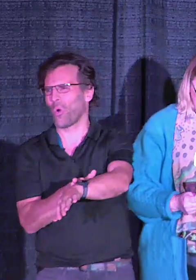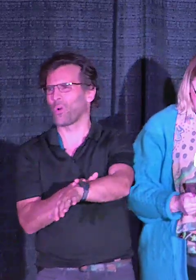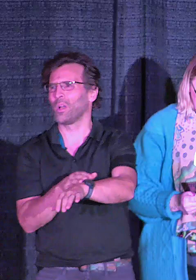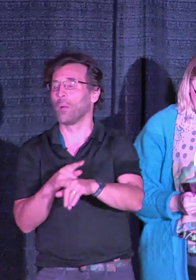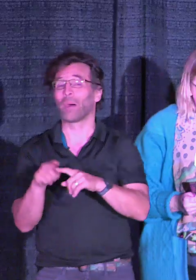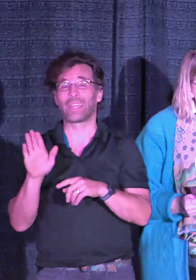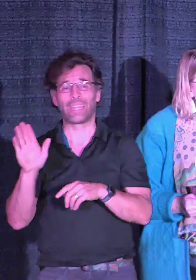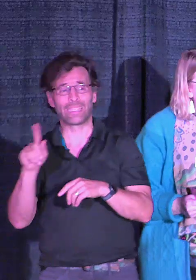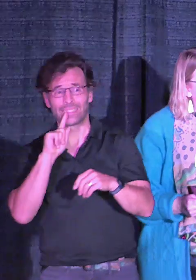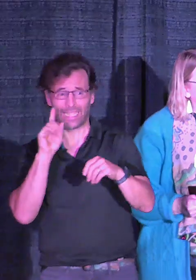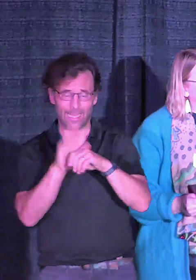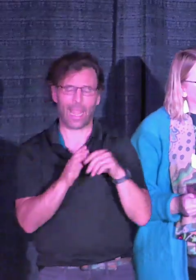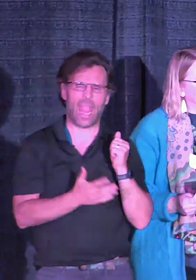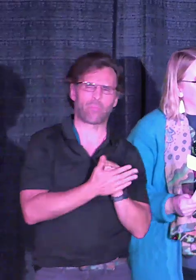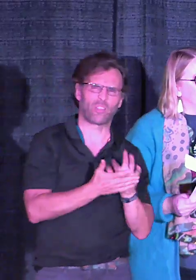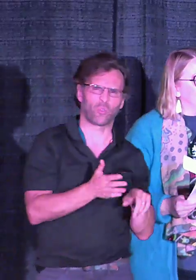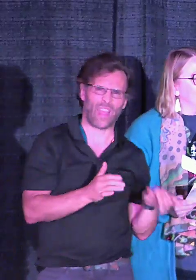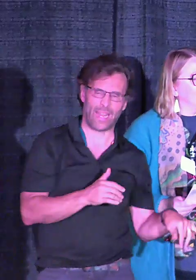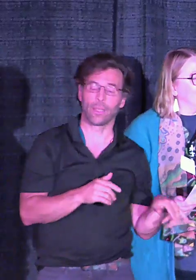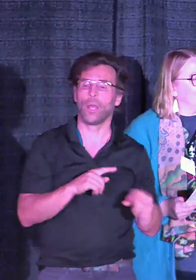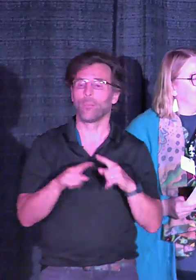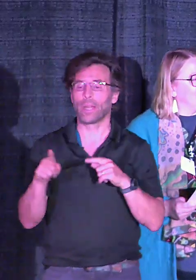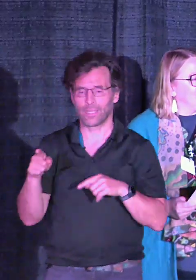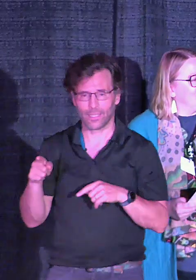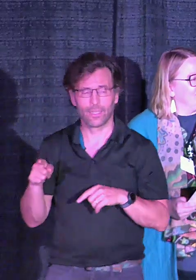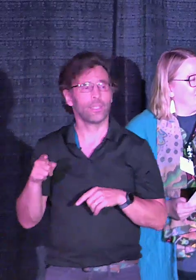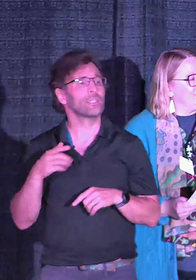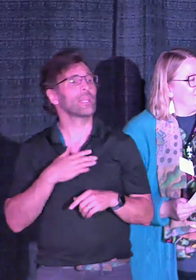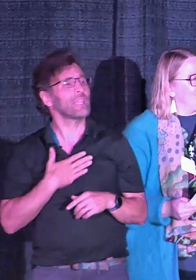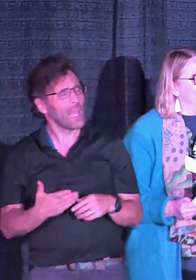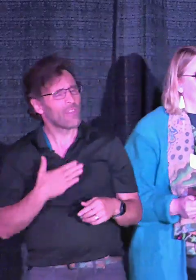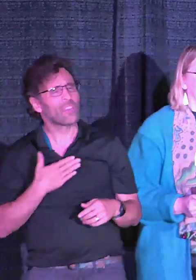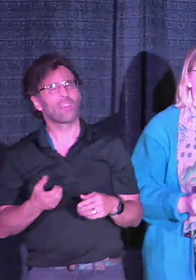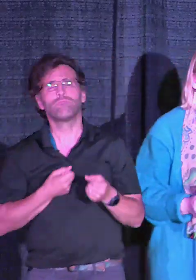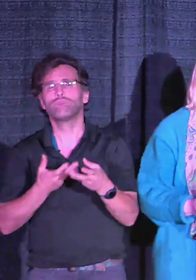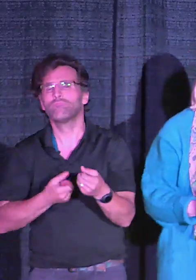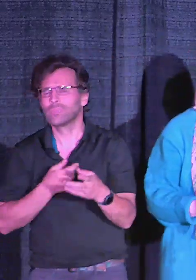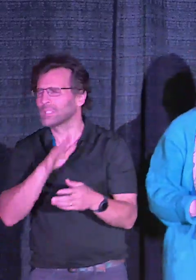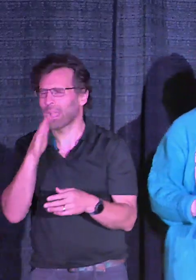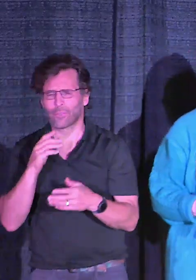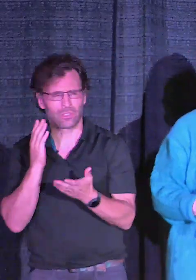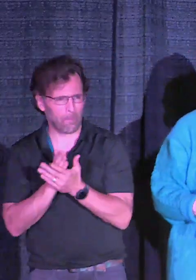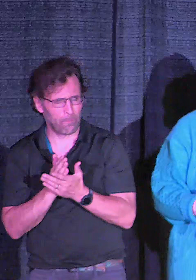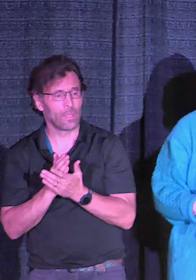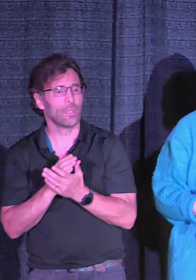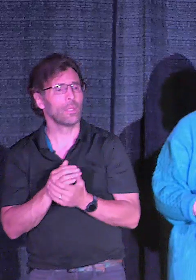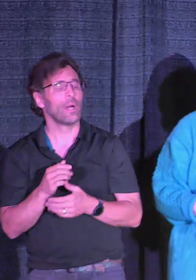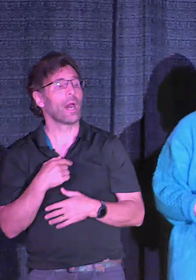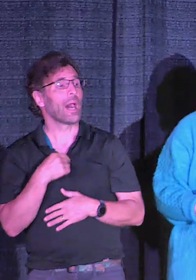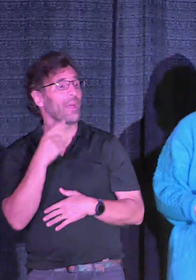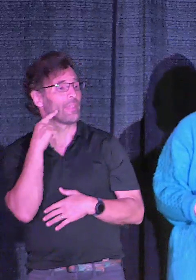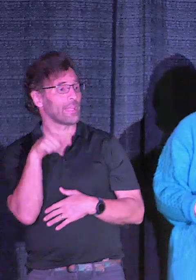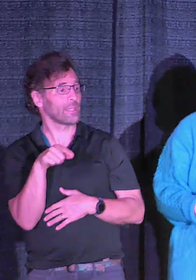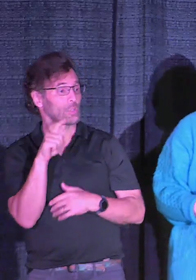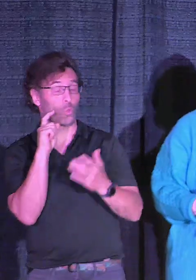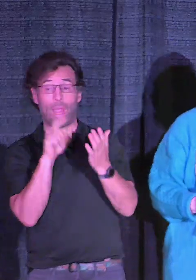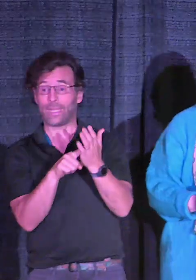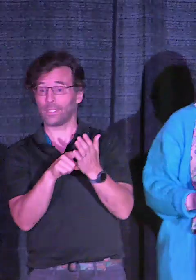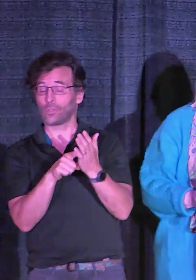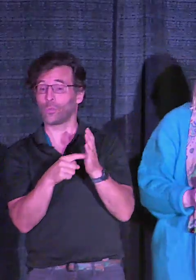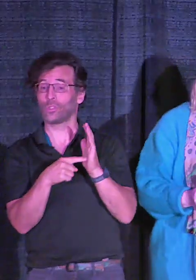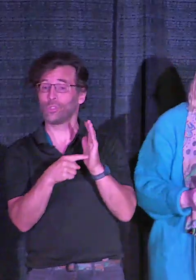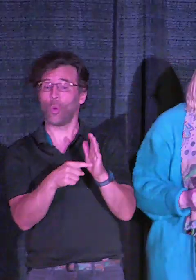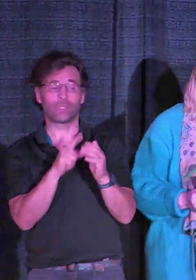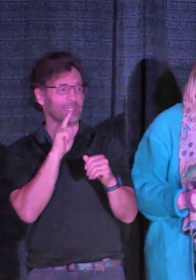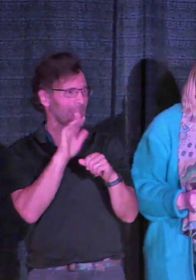his dedication and willingness to give selflessly never wavers. I think receiving recognition will propel his dedication